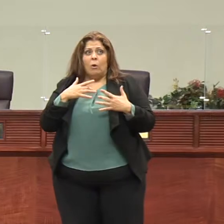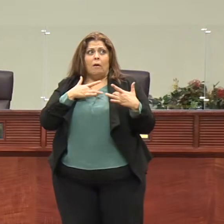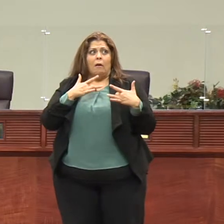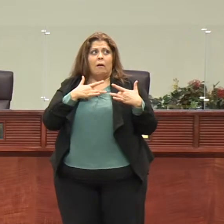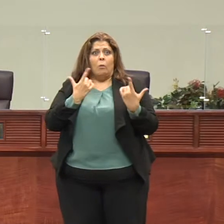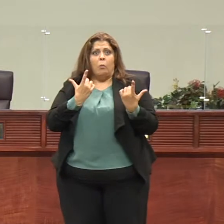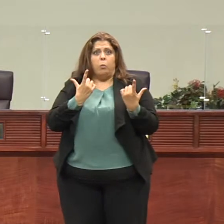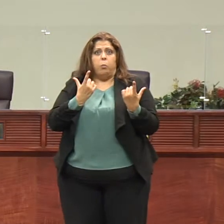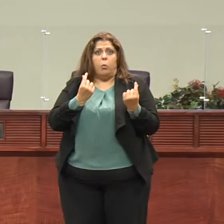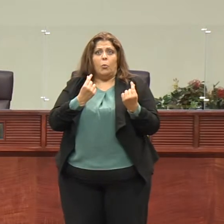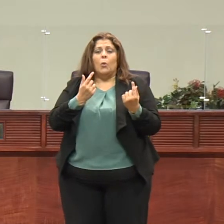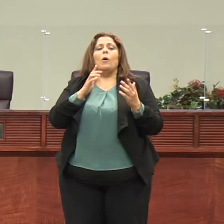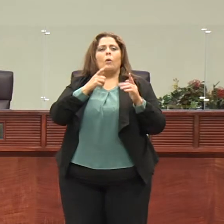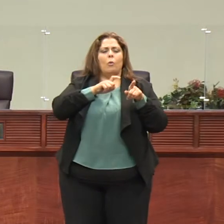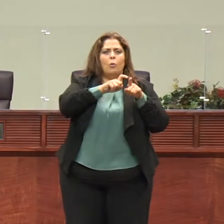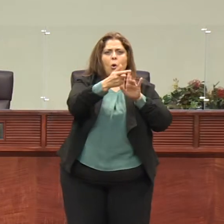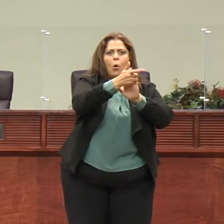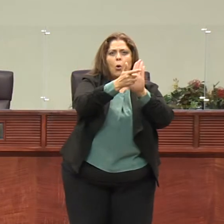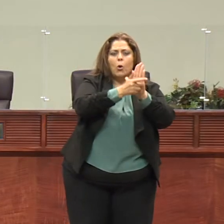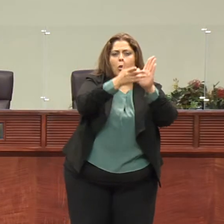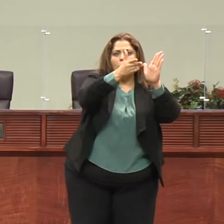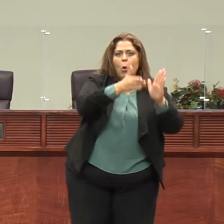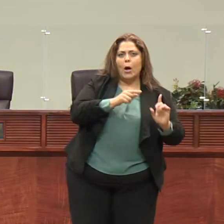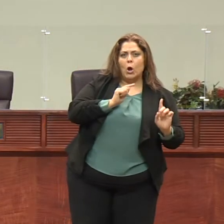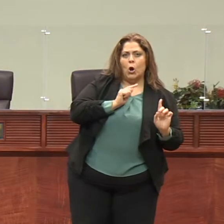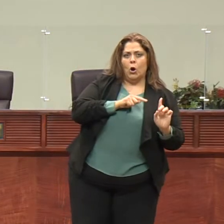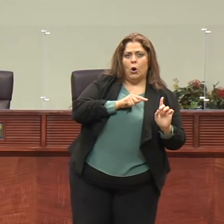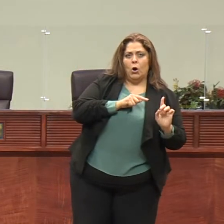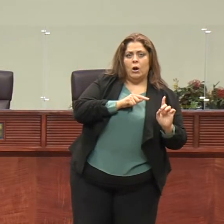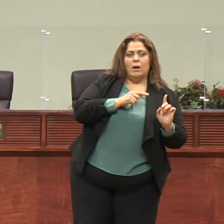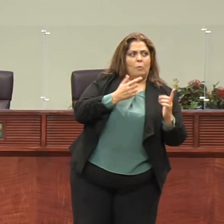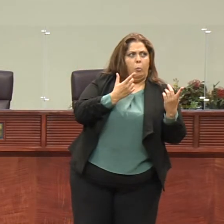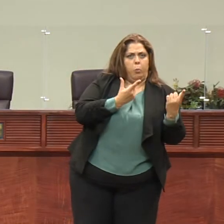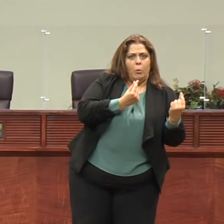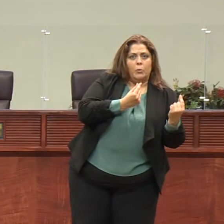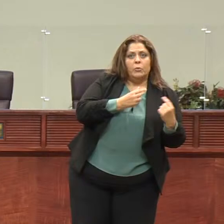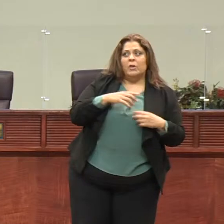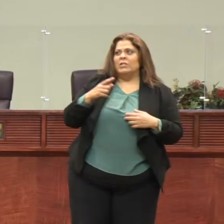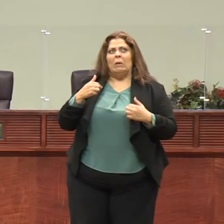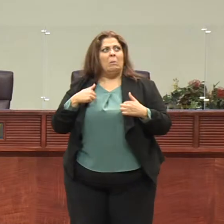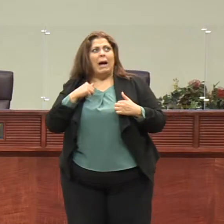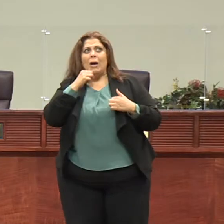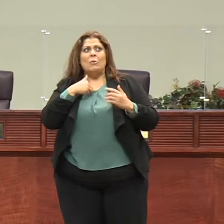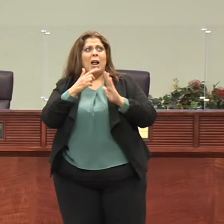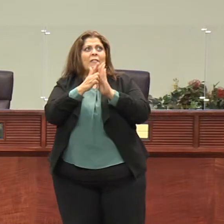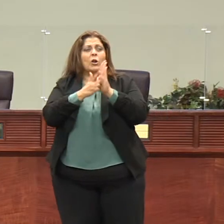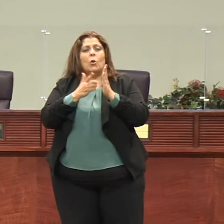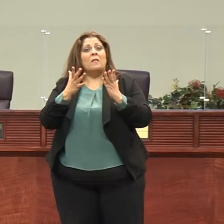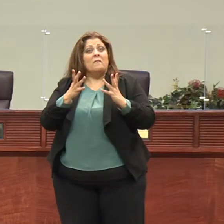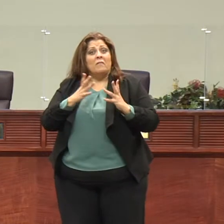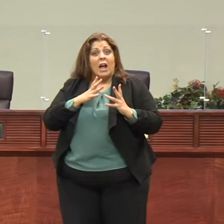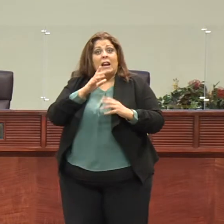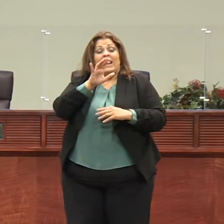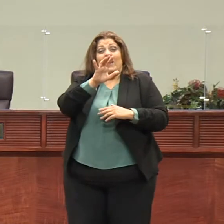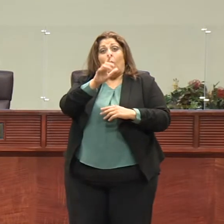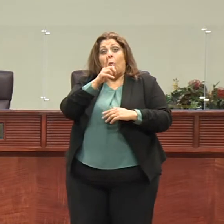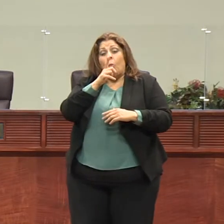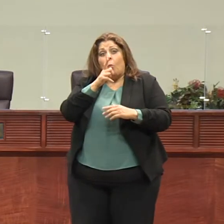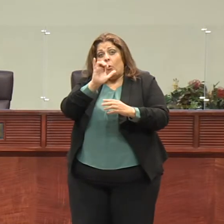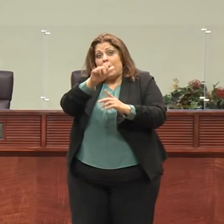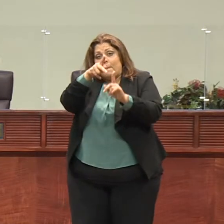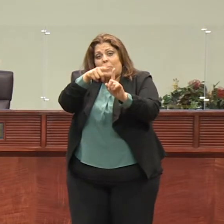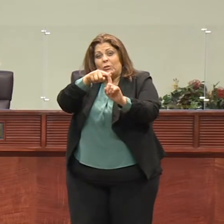If you don't have a lawyer, call the person that set the hearing and ask them what to do. Let them know what the problem